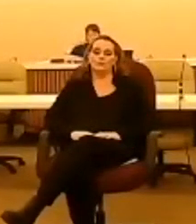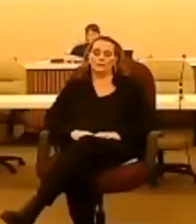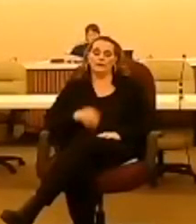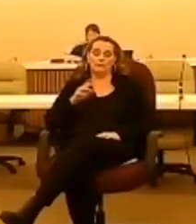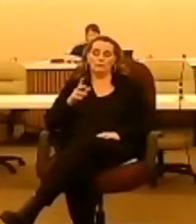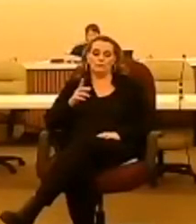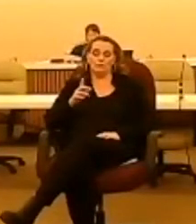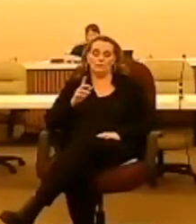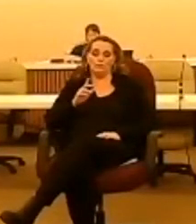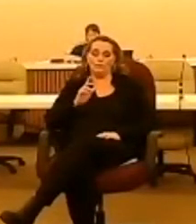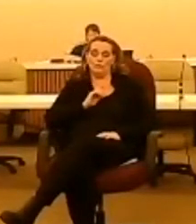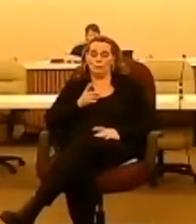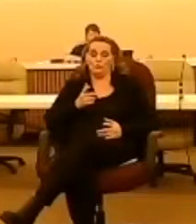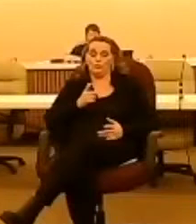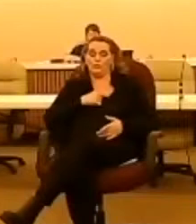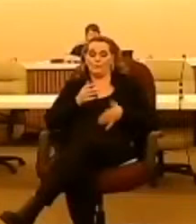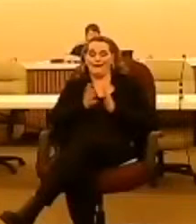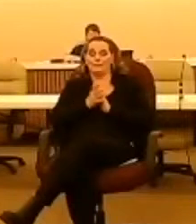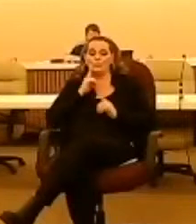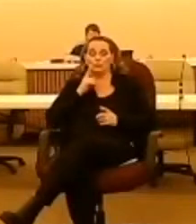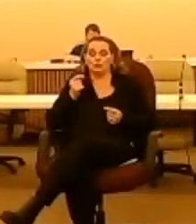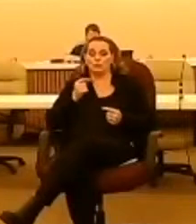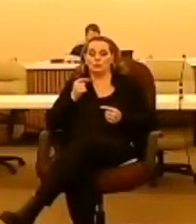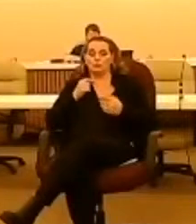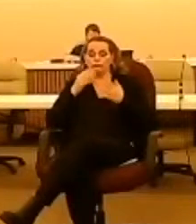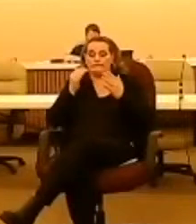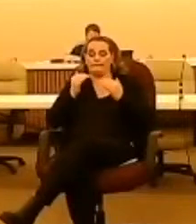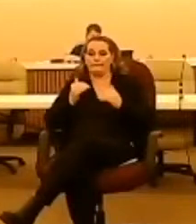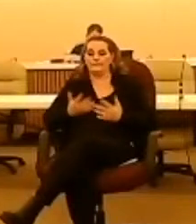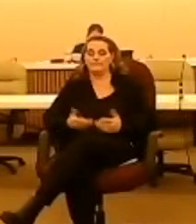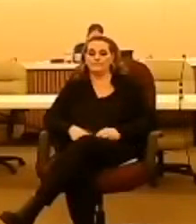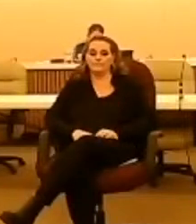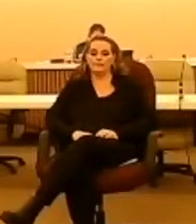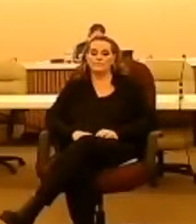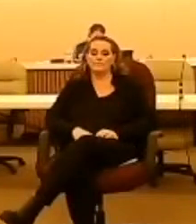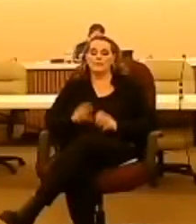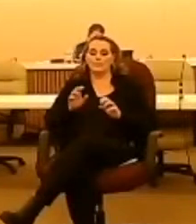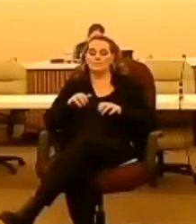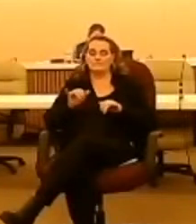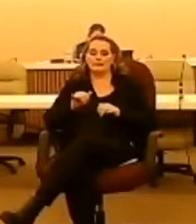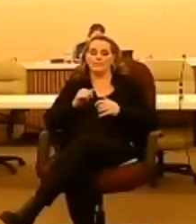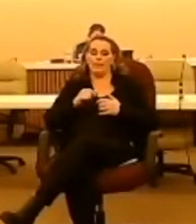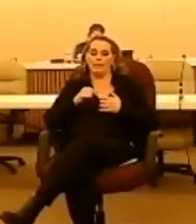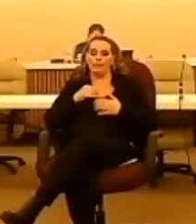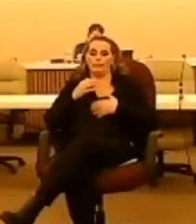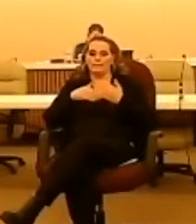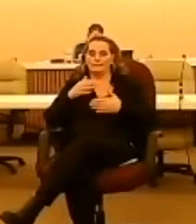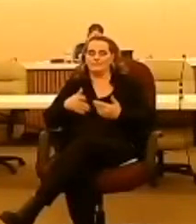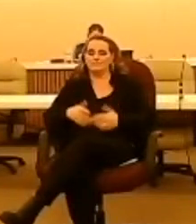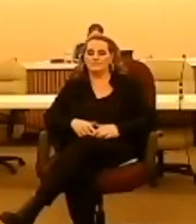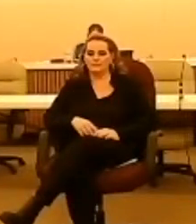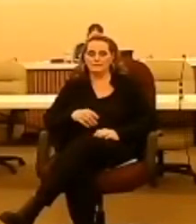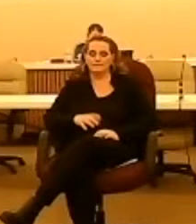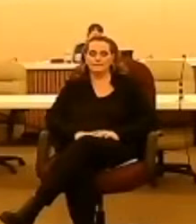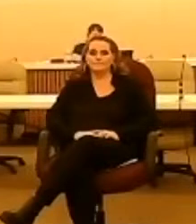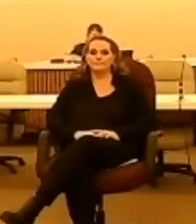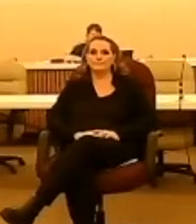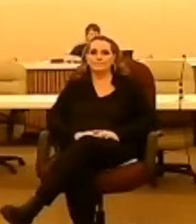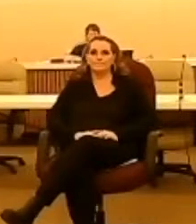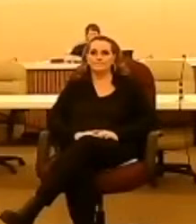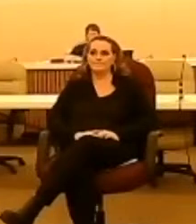proposal, what we should do next, you know. And that one is still in the process, you know. We just found out like a week ago.